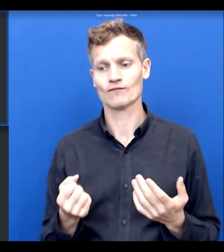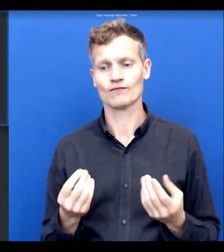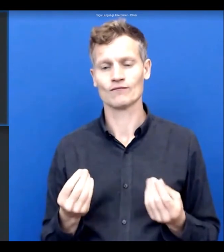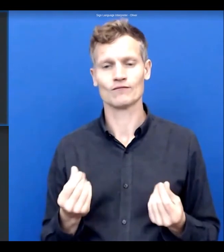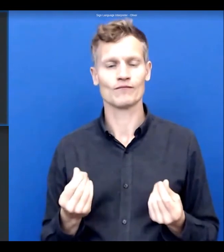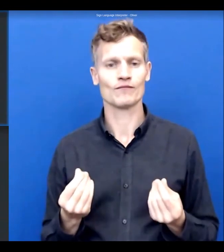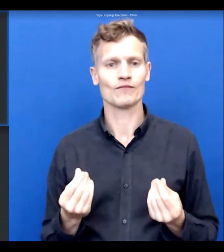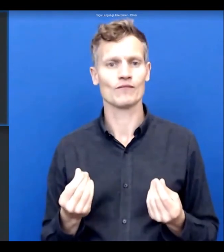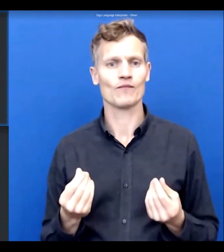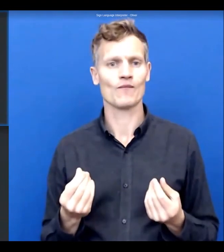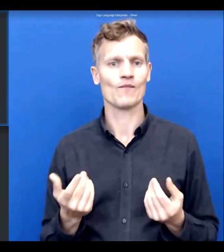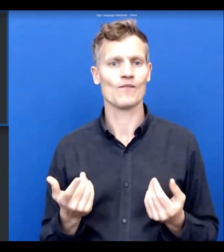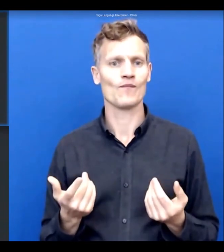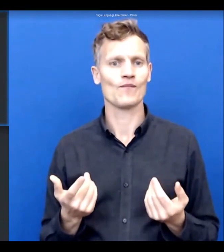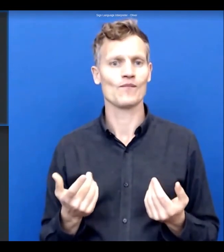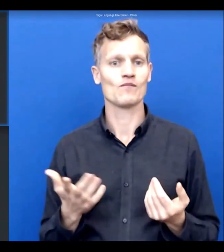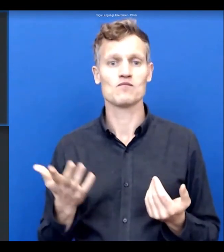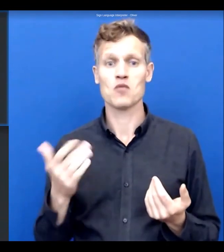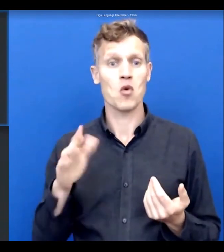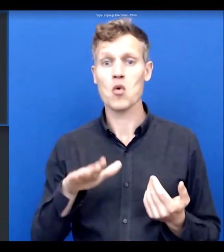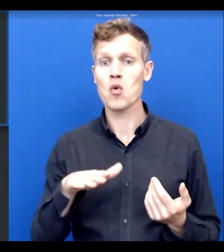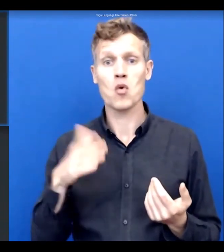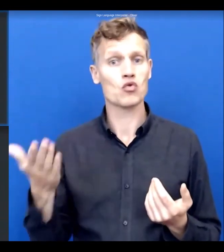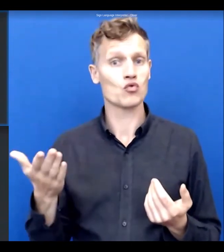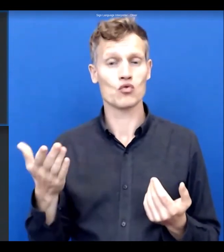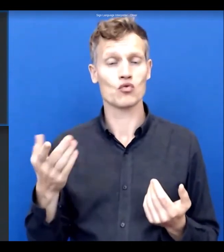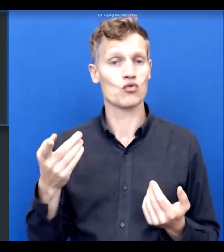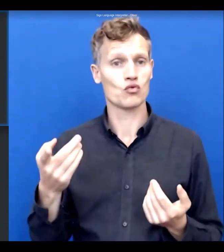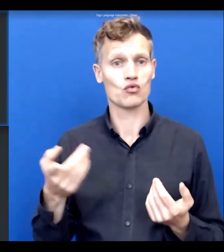Christina, some other doubts or some